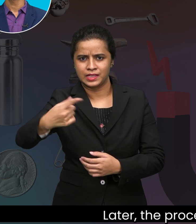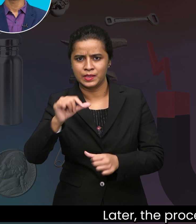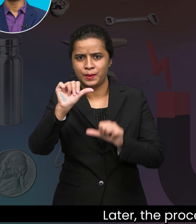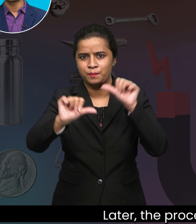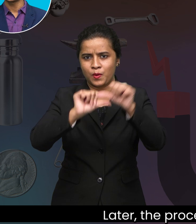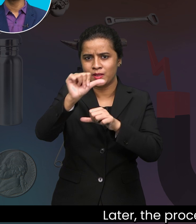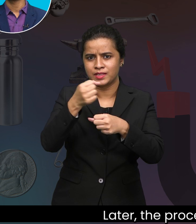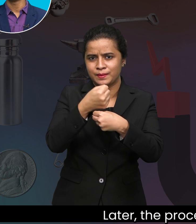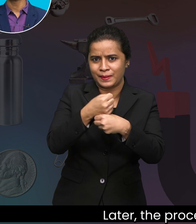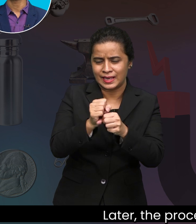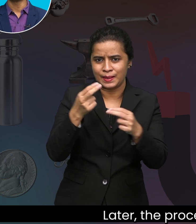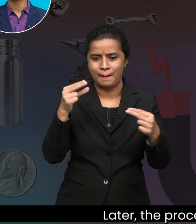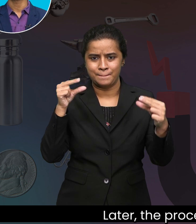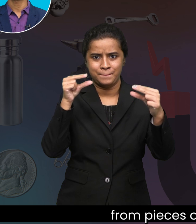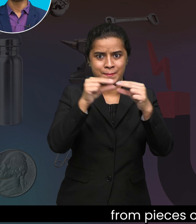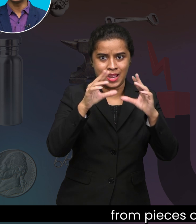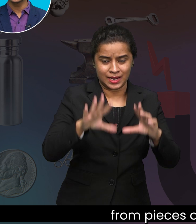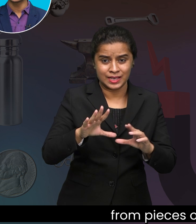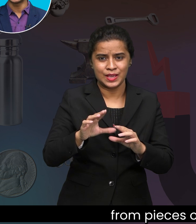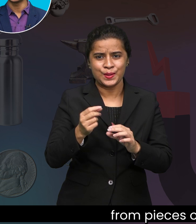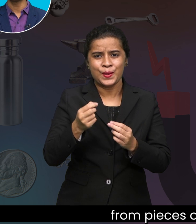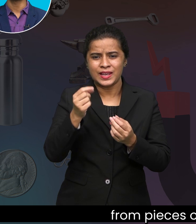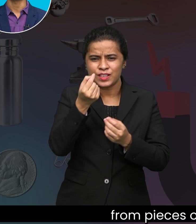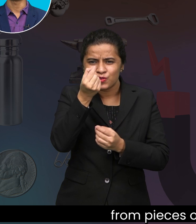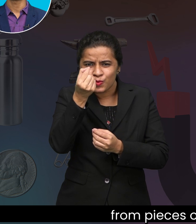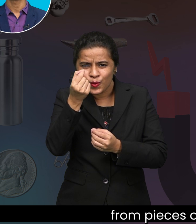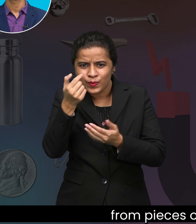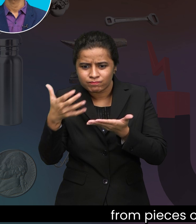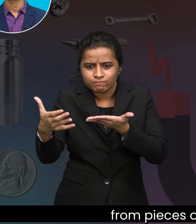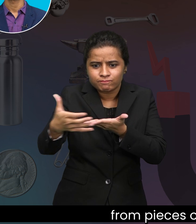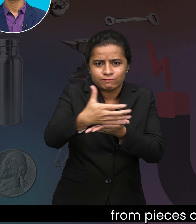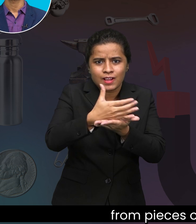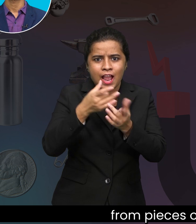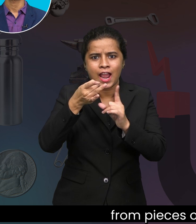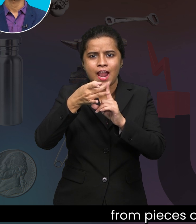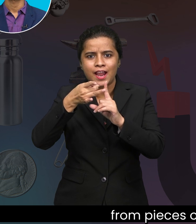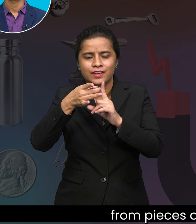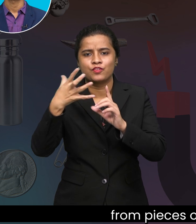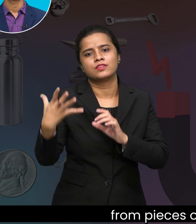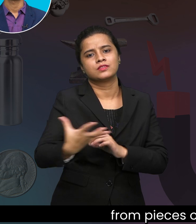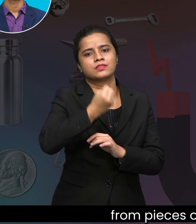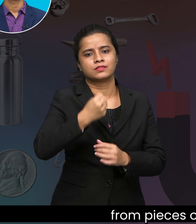Later, the process of making magnets from pieces of iron was discovered.